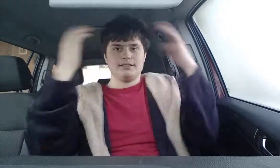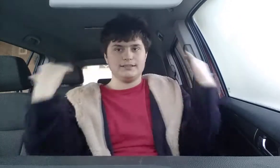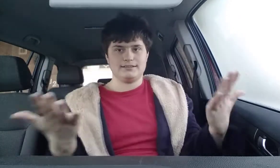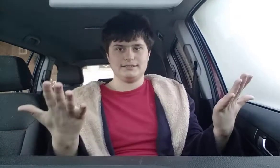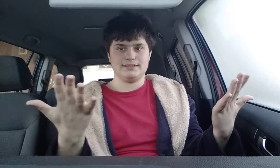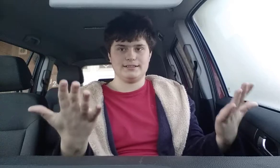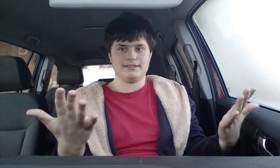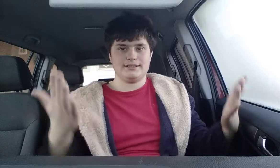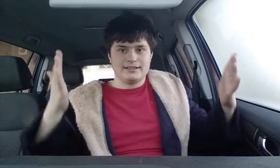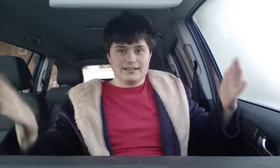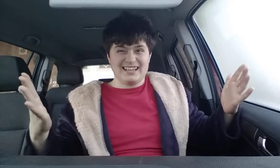day.